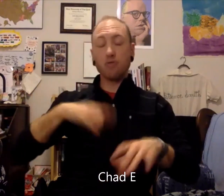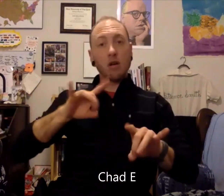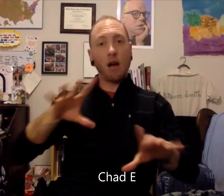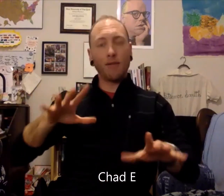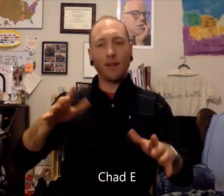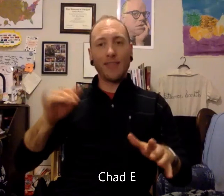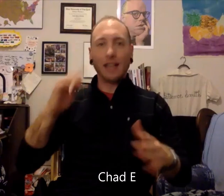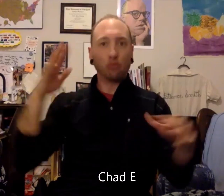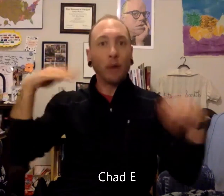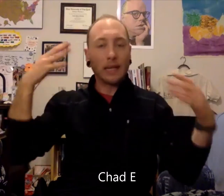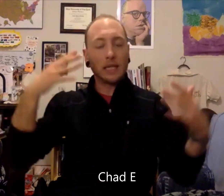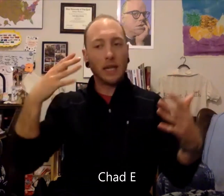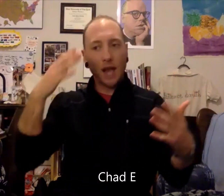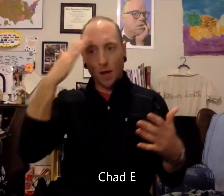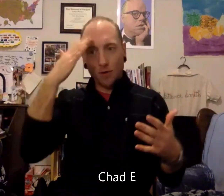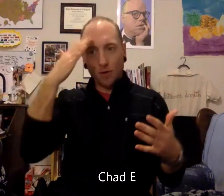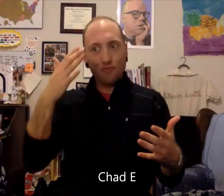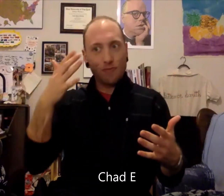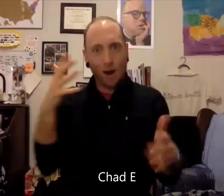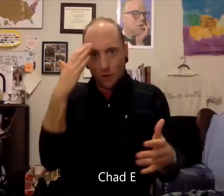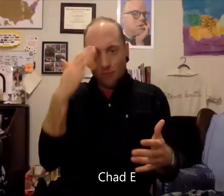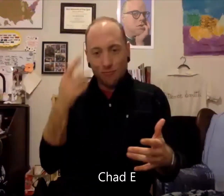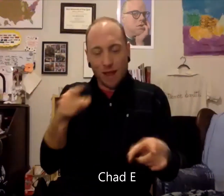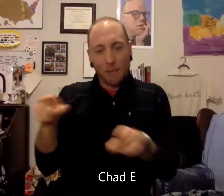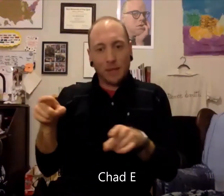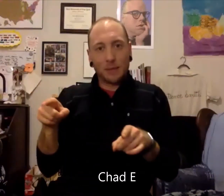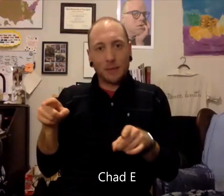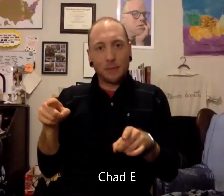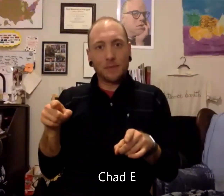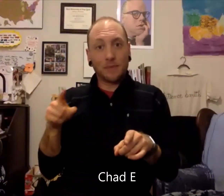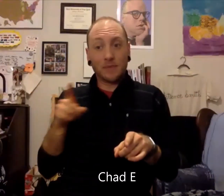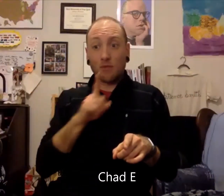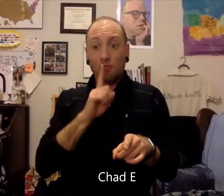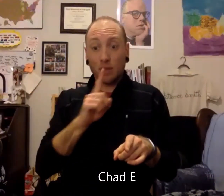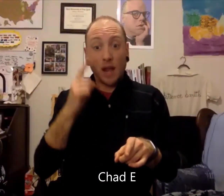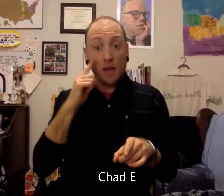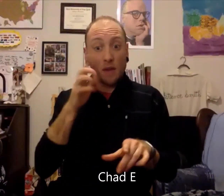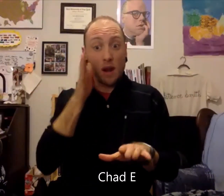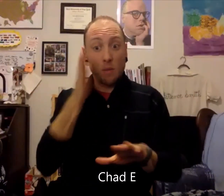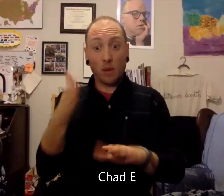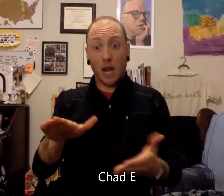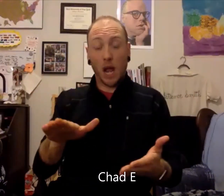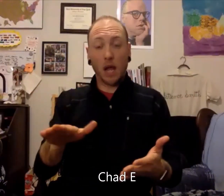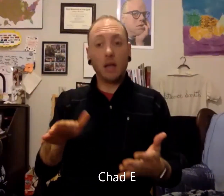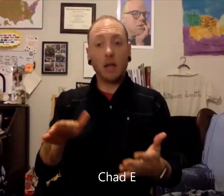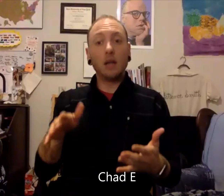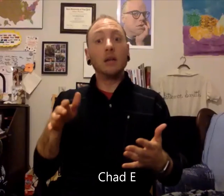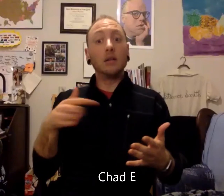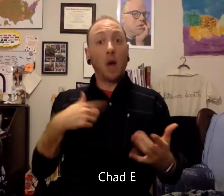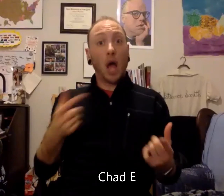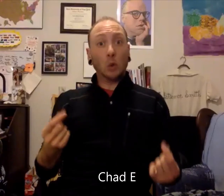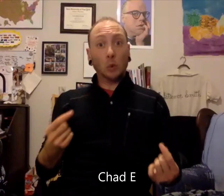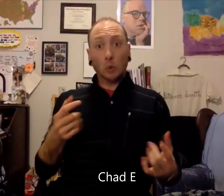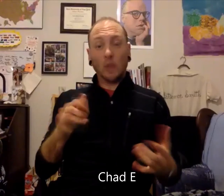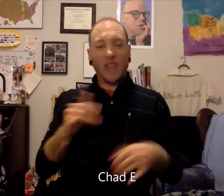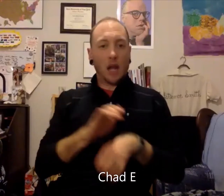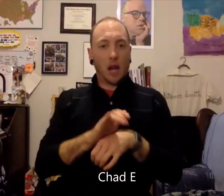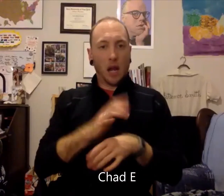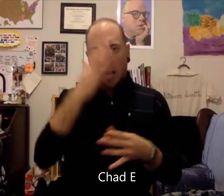I was like, God, I might, I really might die. And so I made this decision that night, that I'm going to quit